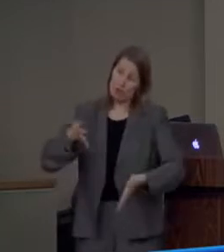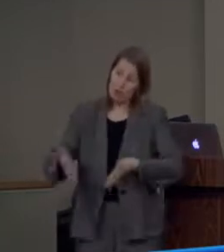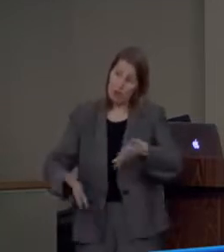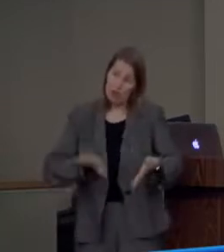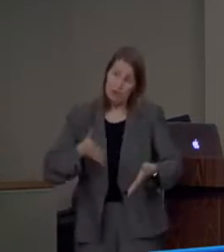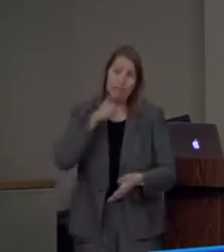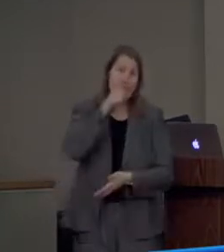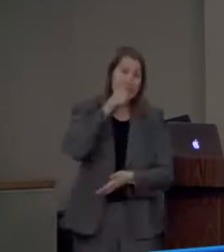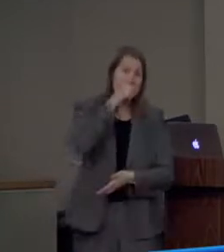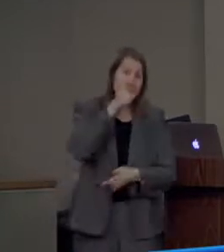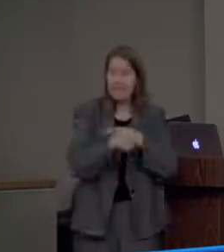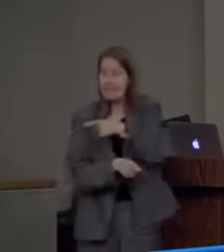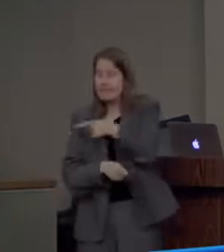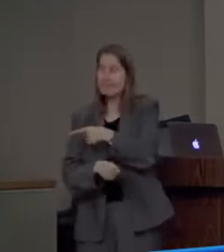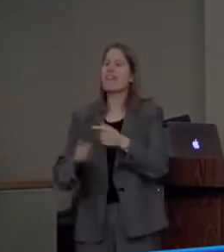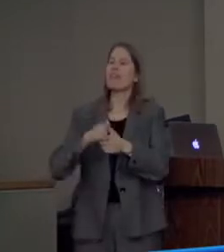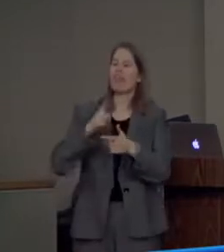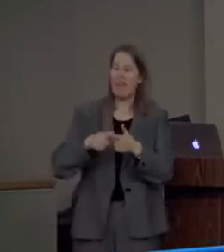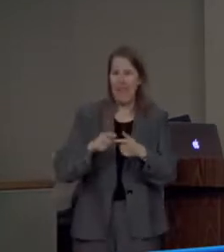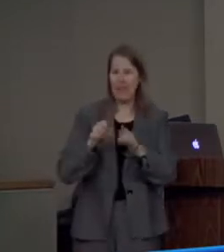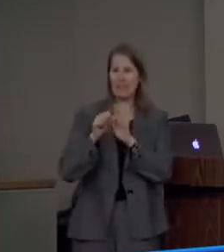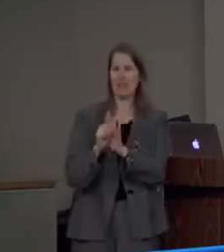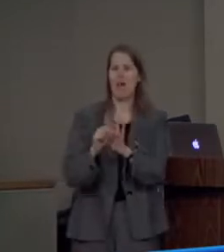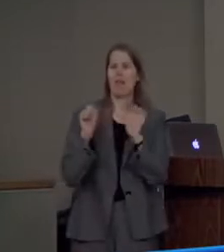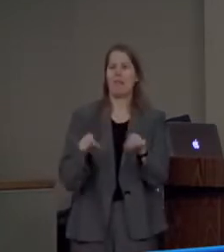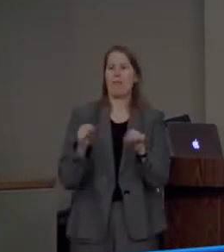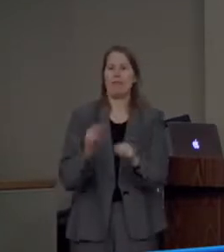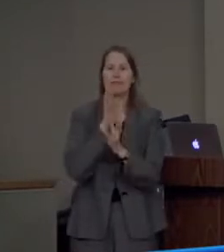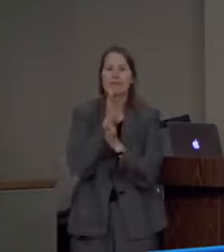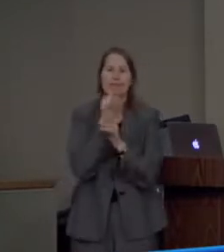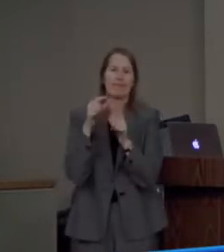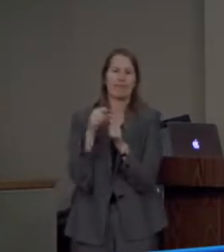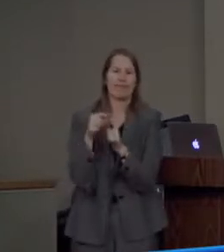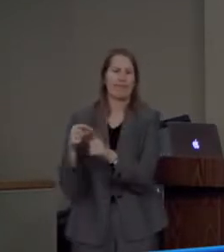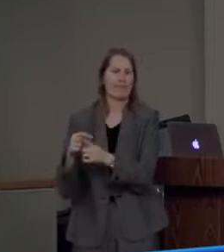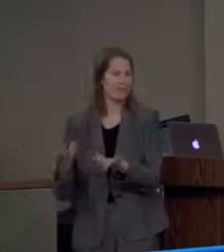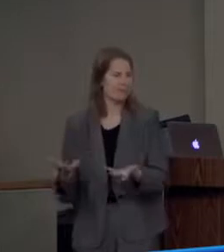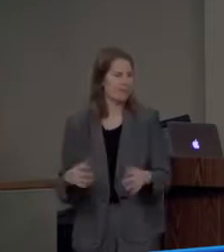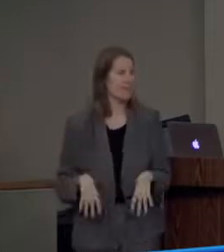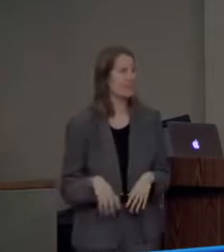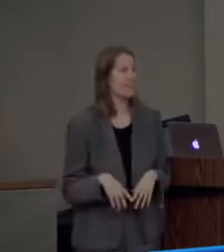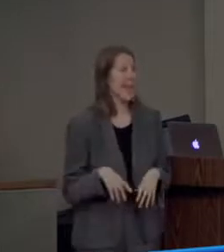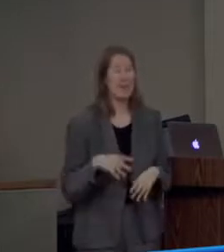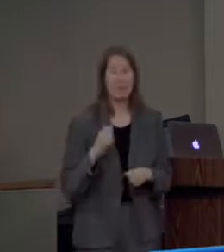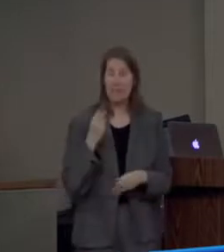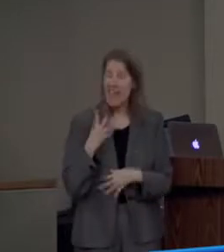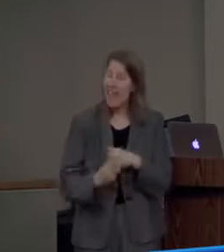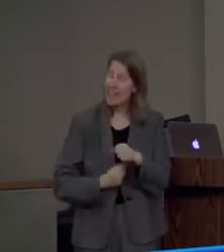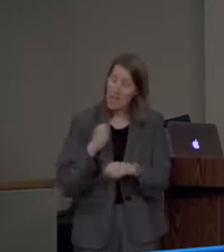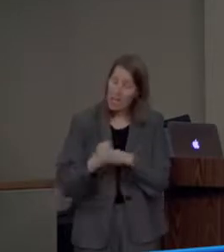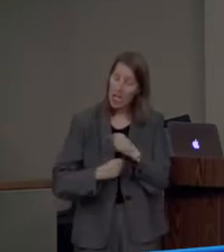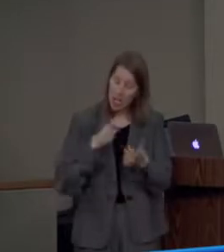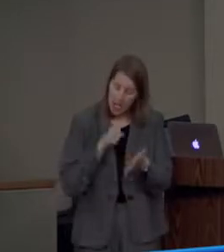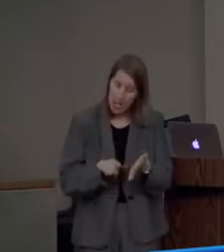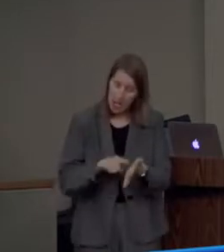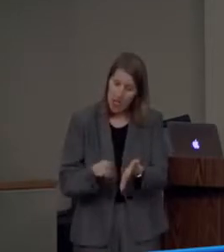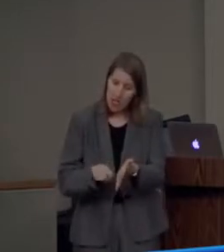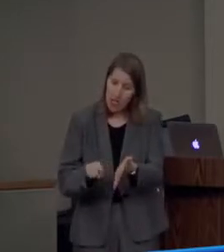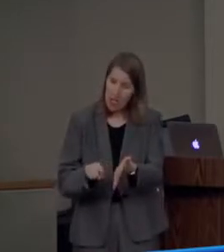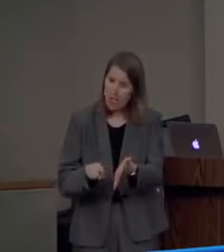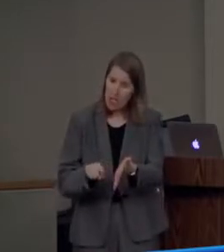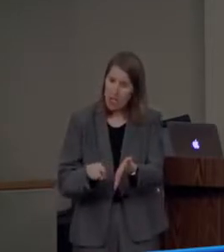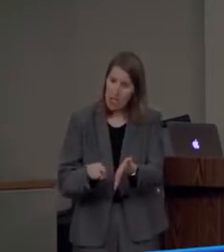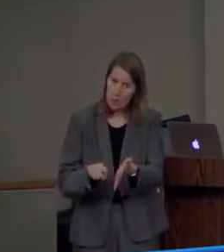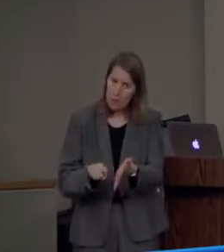then later symbolic capacity. And when all is said and done after decades of research, it's really the children